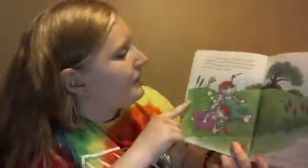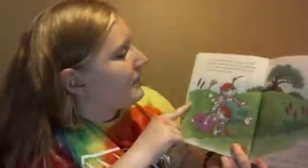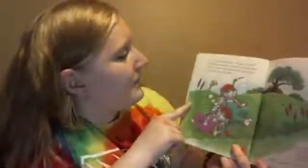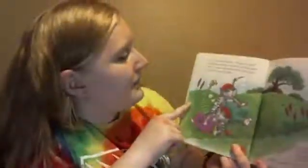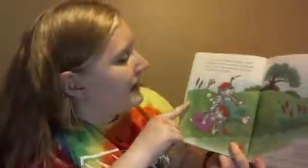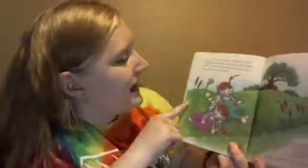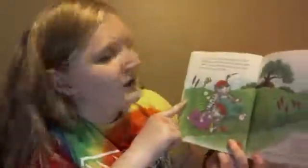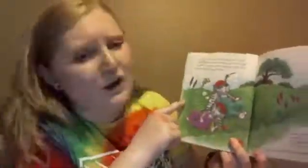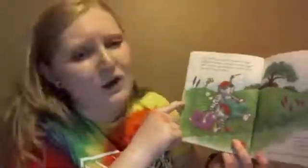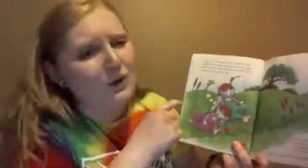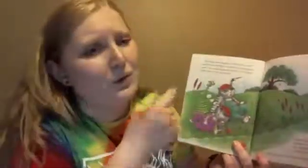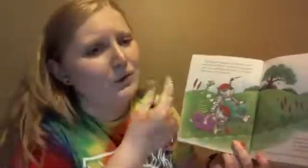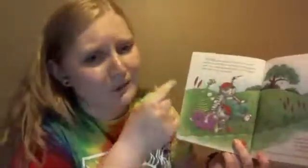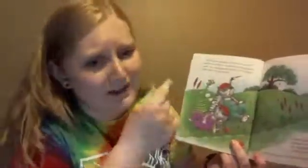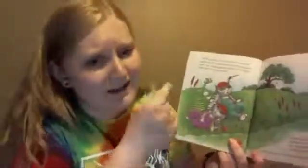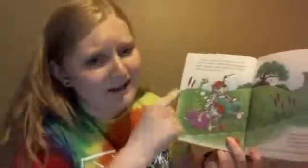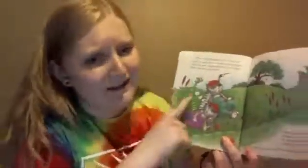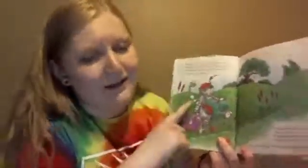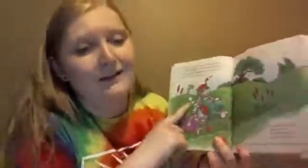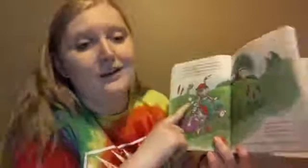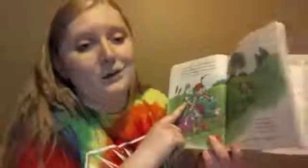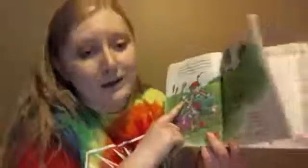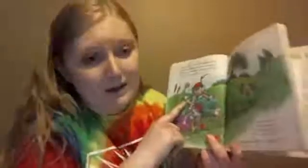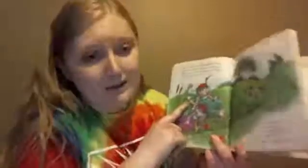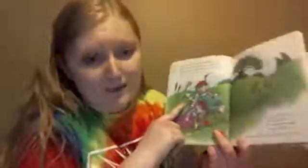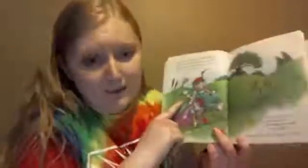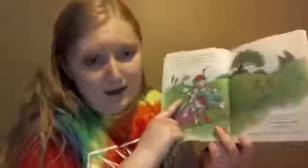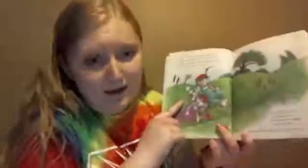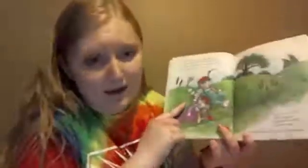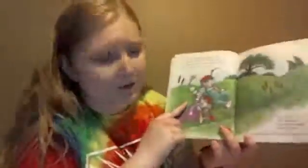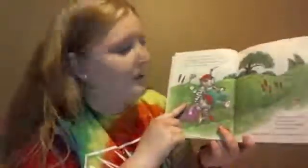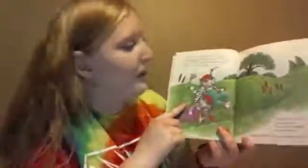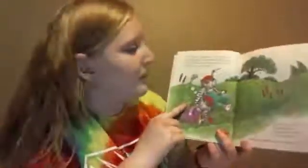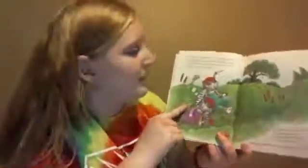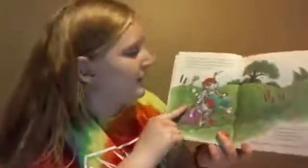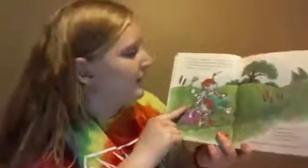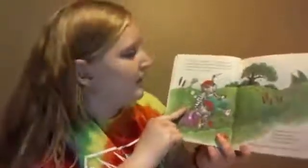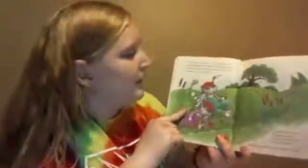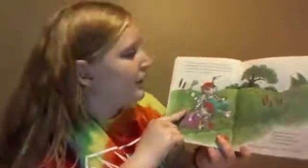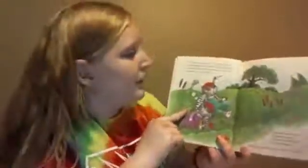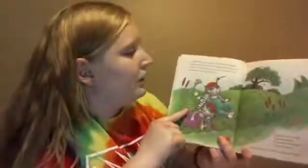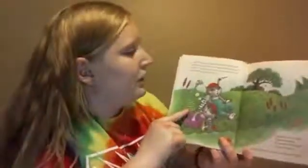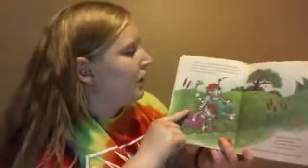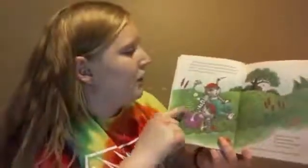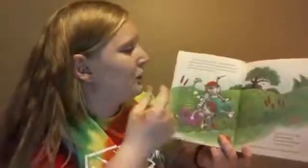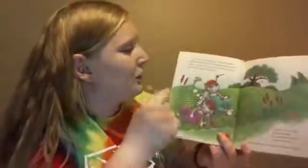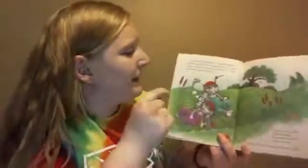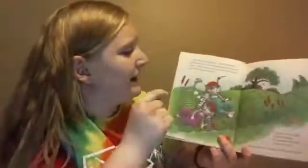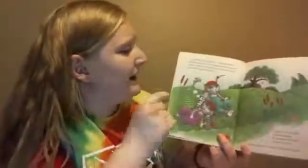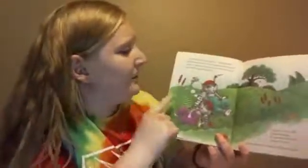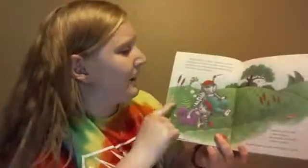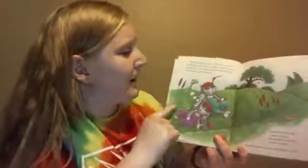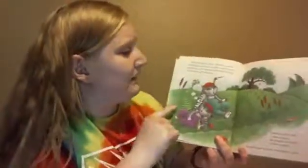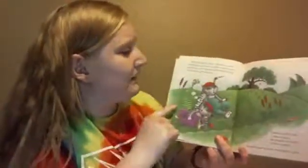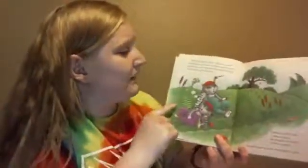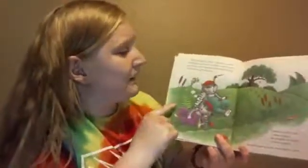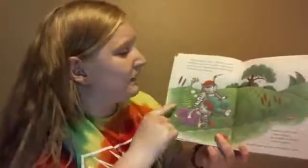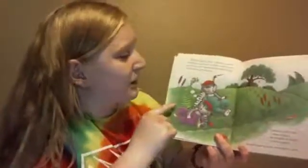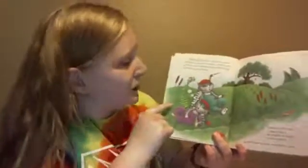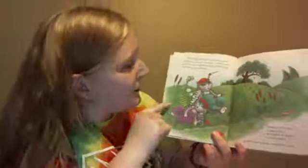But they had no green. Green was the main color that they were missing. No green paint, said Brush and